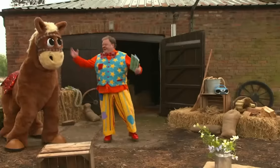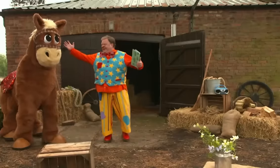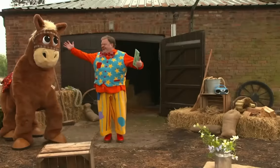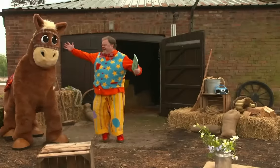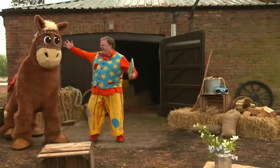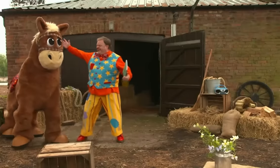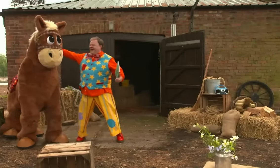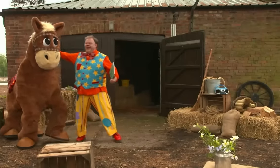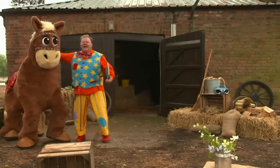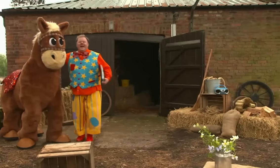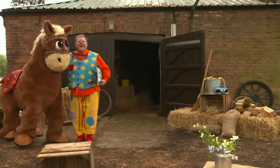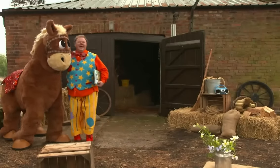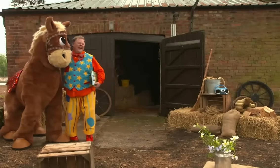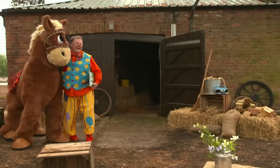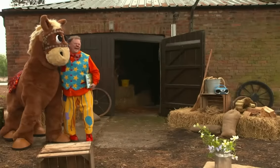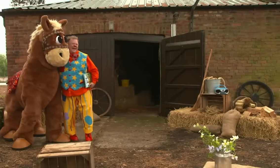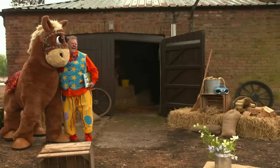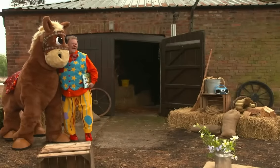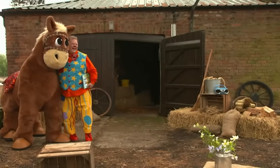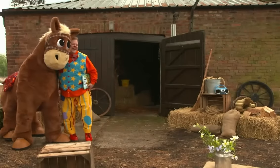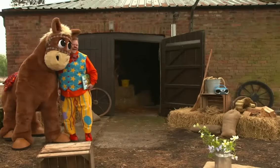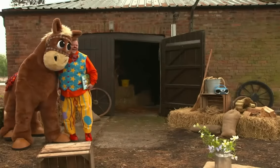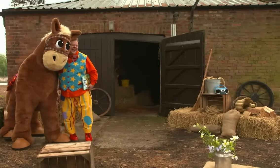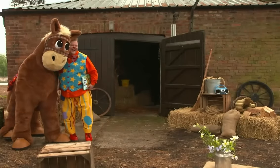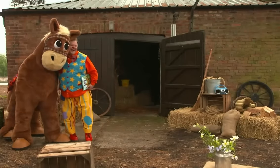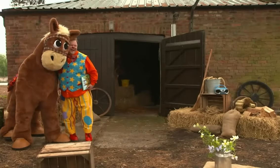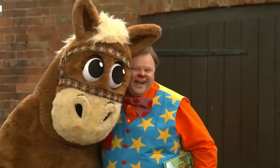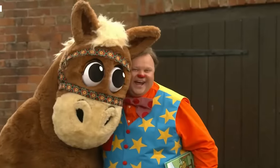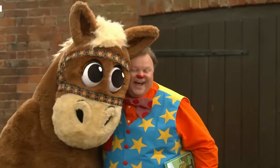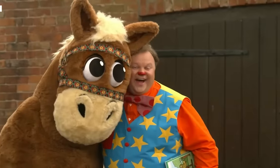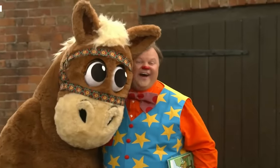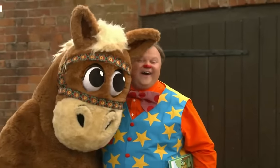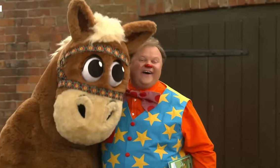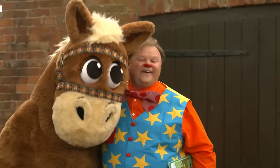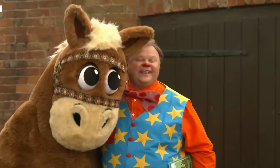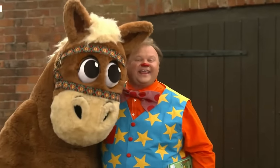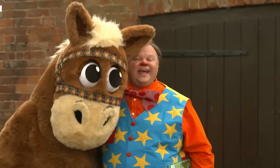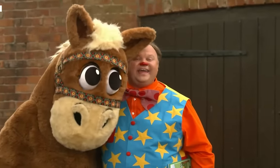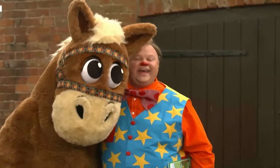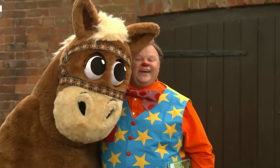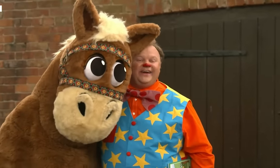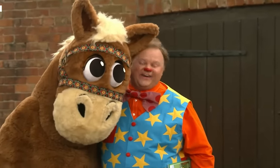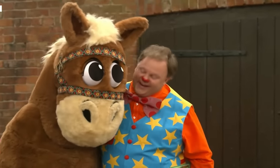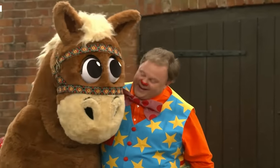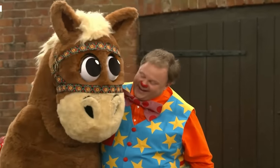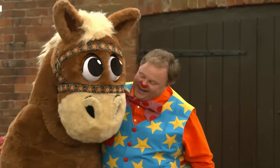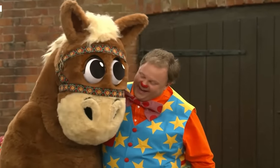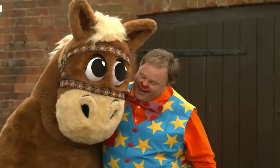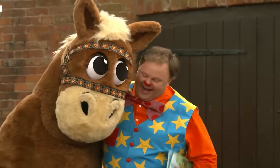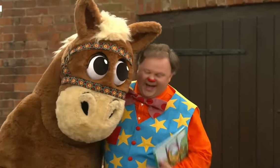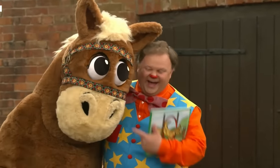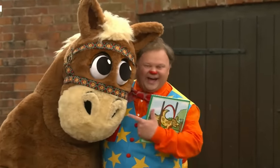You and Spotty are both amazing dancers, Mr. Tumble. Oh, thank you.